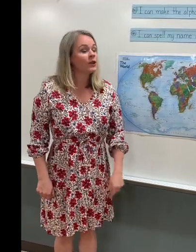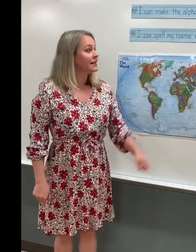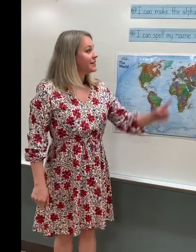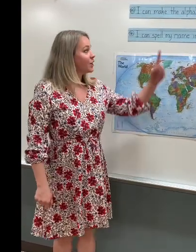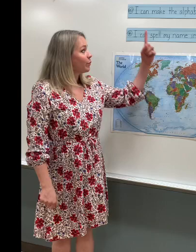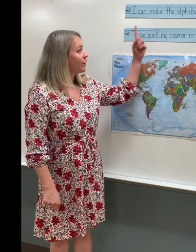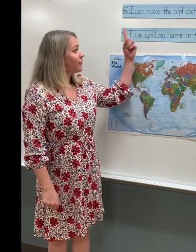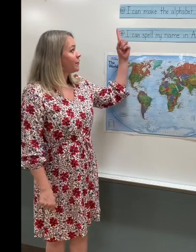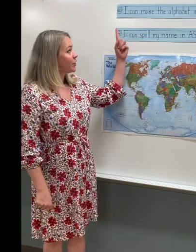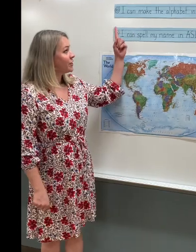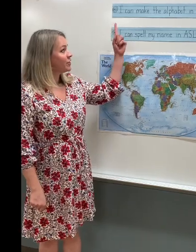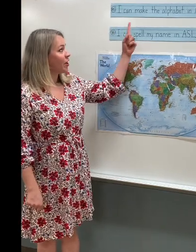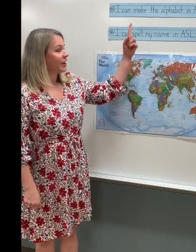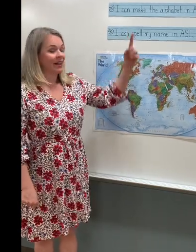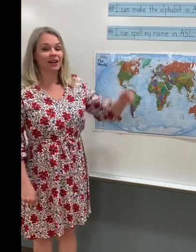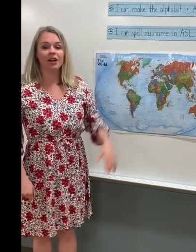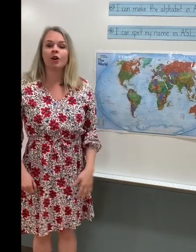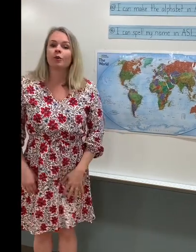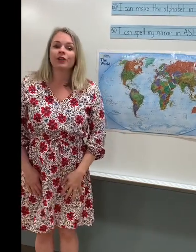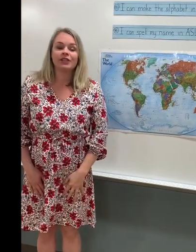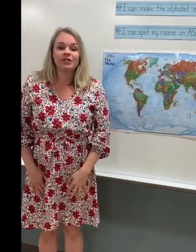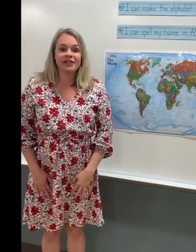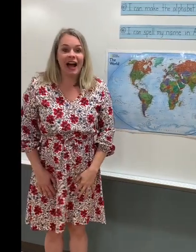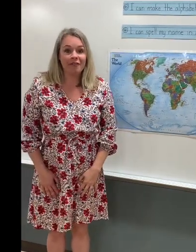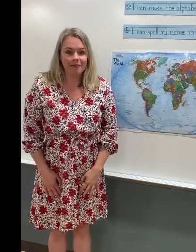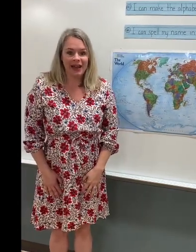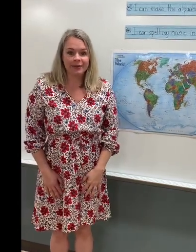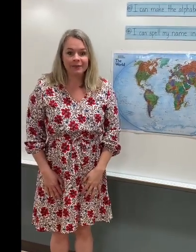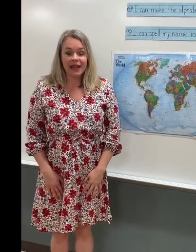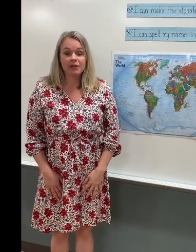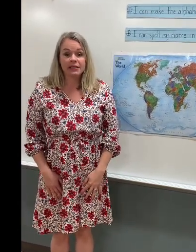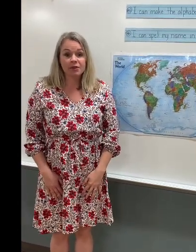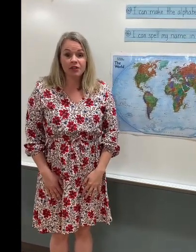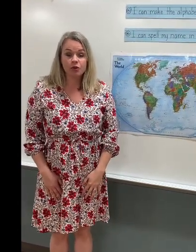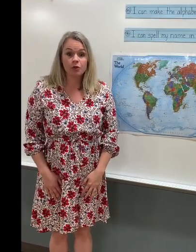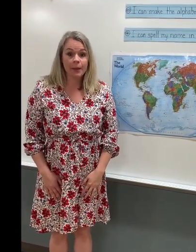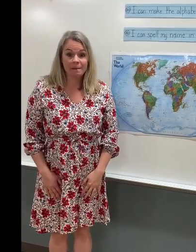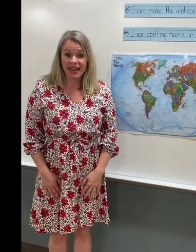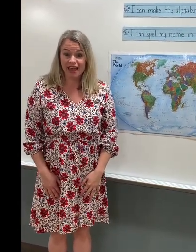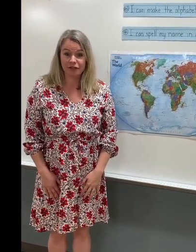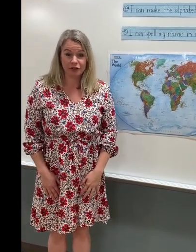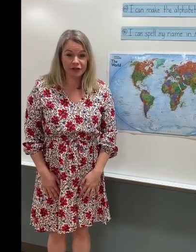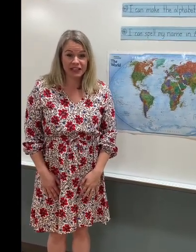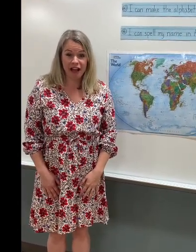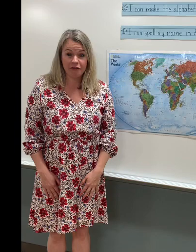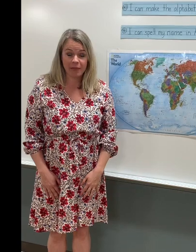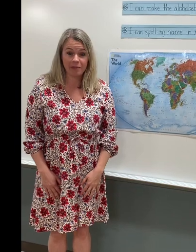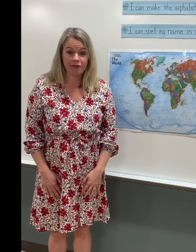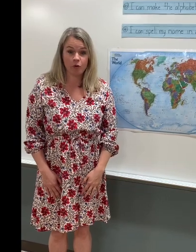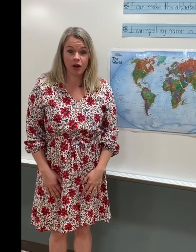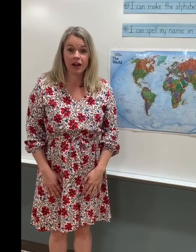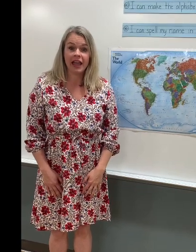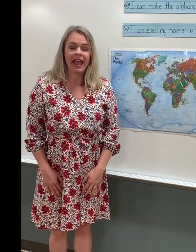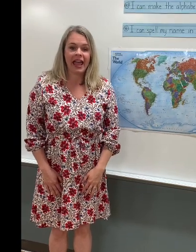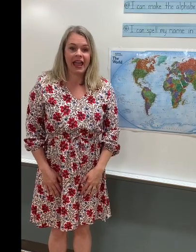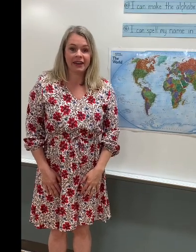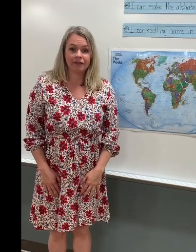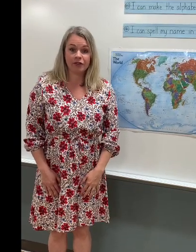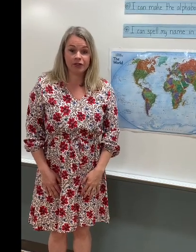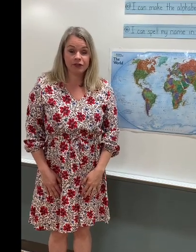let's start with our first target. We're gonna do the alphabet. Now, some of you may have learned the alphabet before, and for those of you who